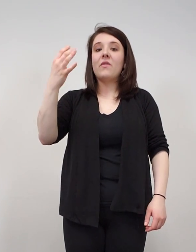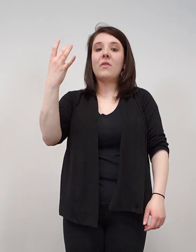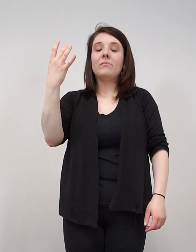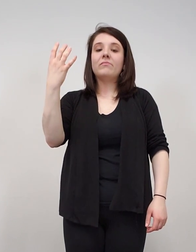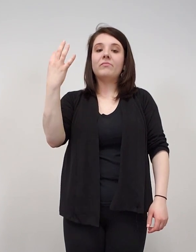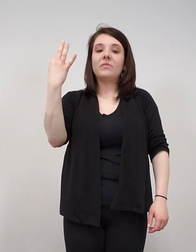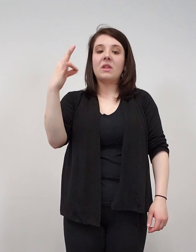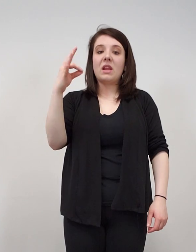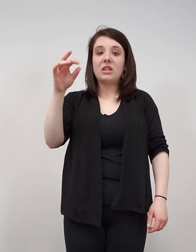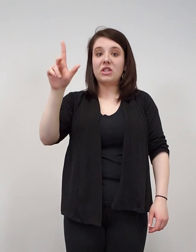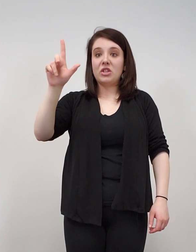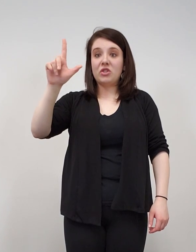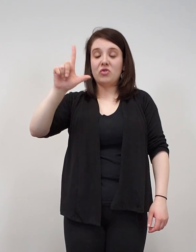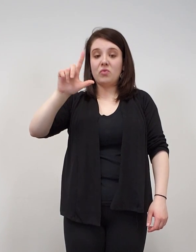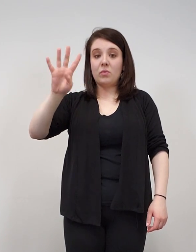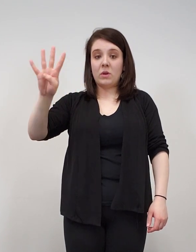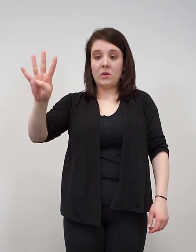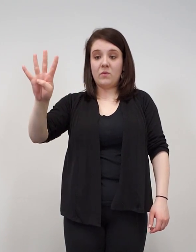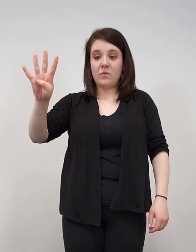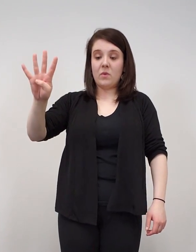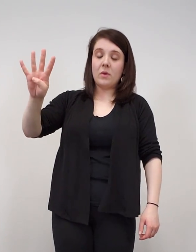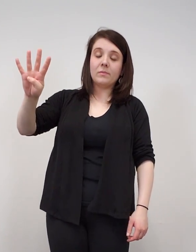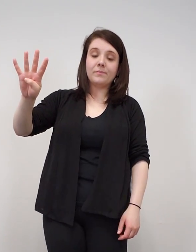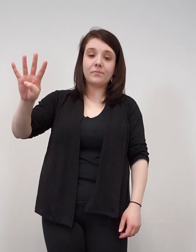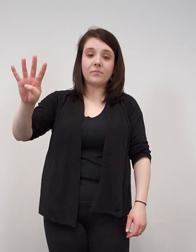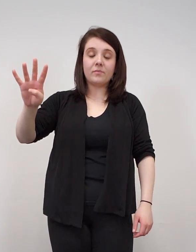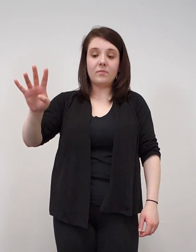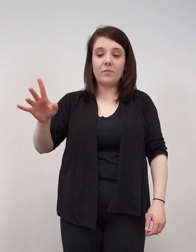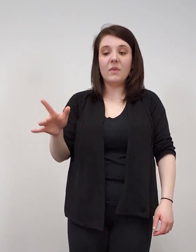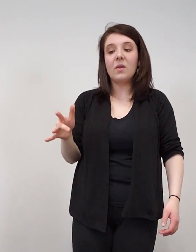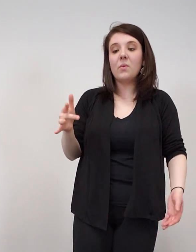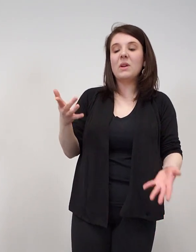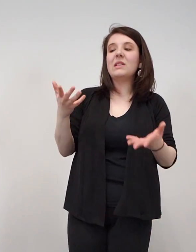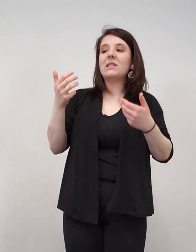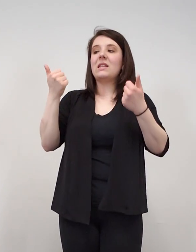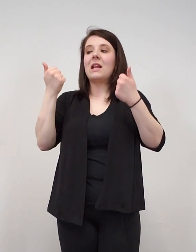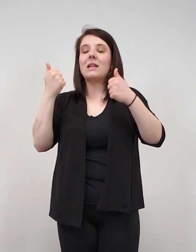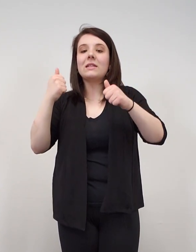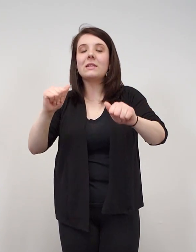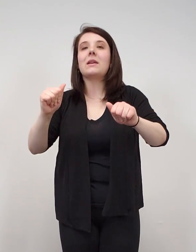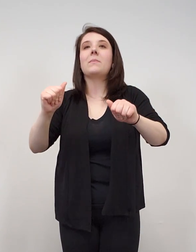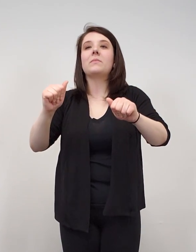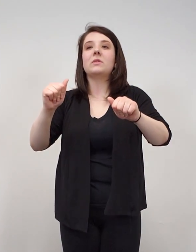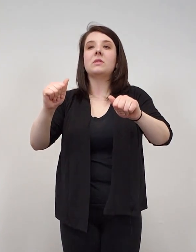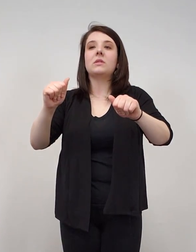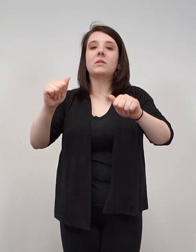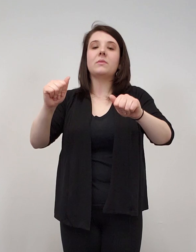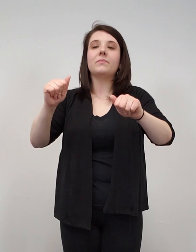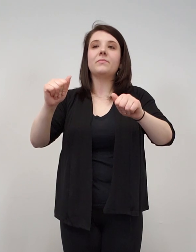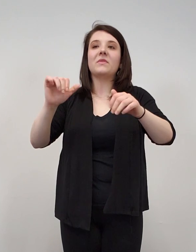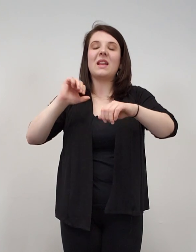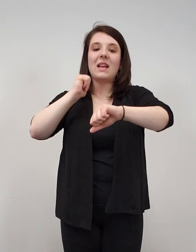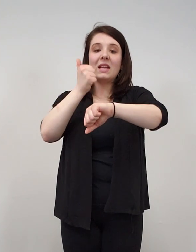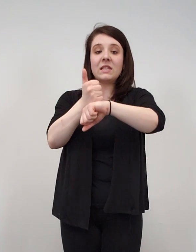establish racial purity as an immigration policy. The quota system was intended to